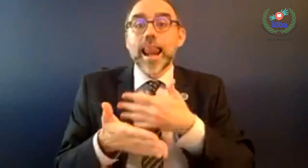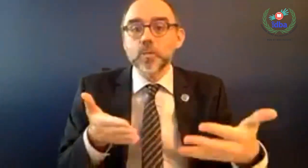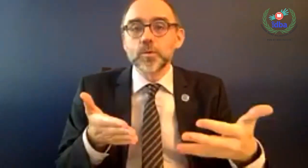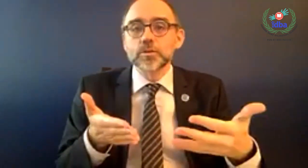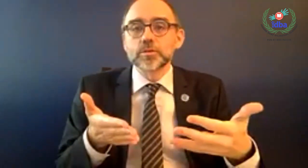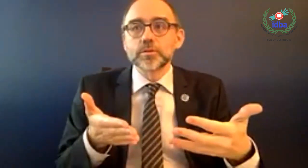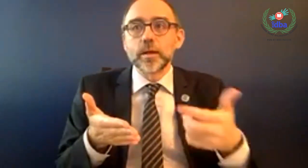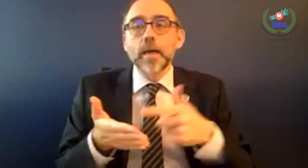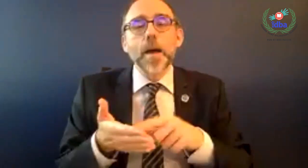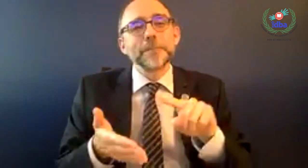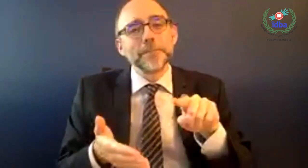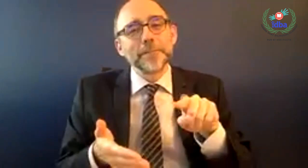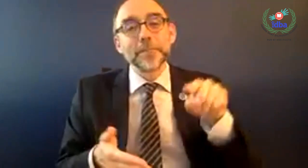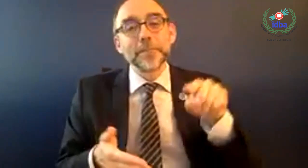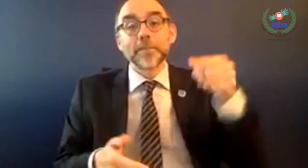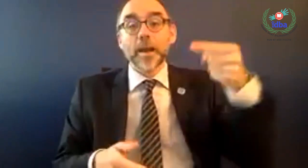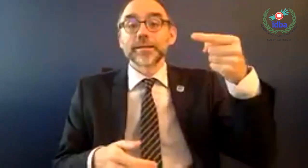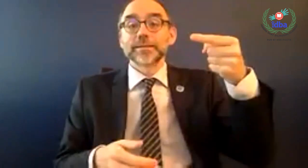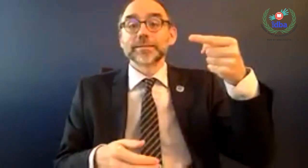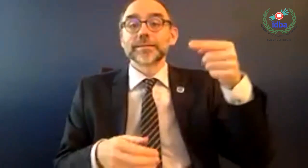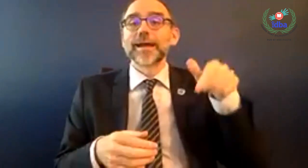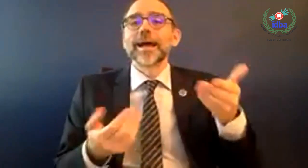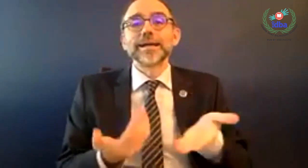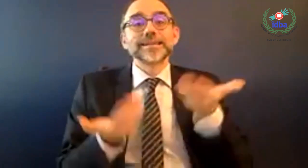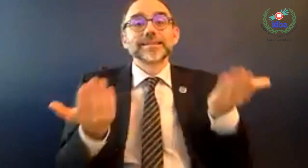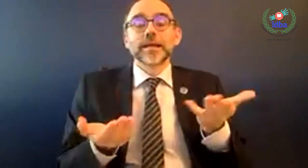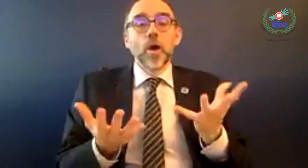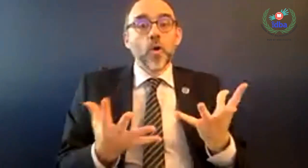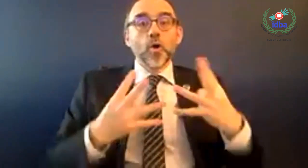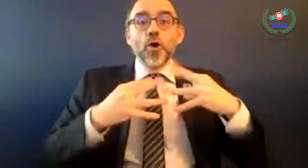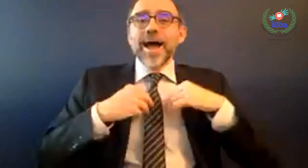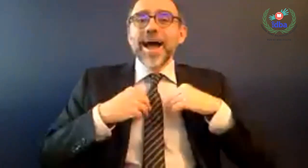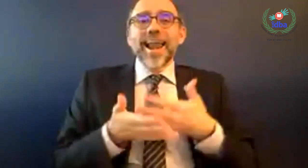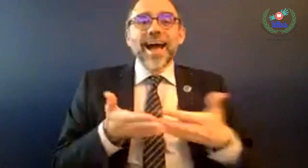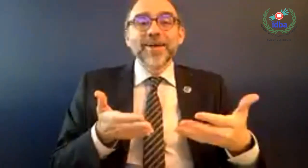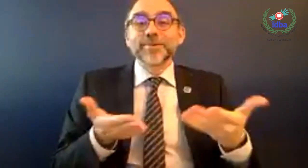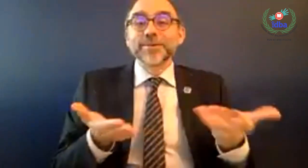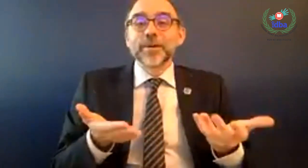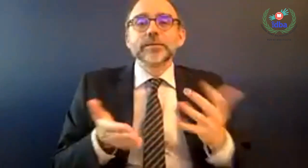need to have, because it's a human right, sign language or language is the first fundamental right everybody